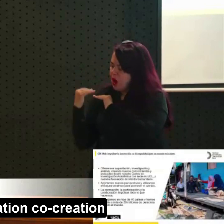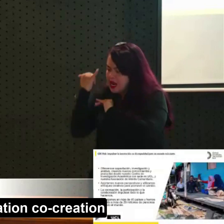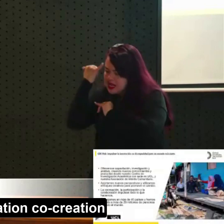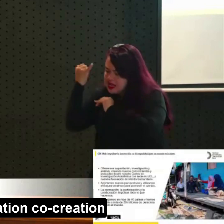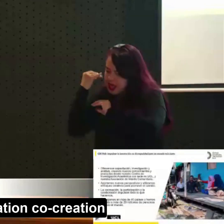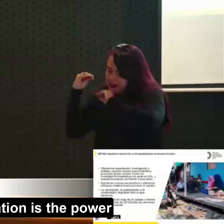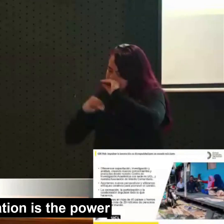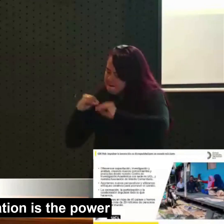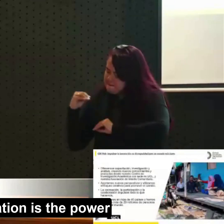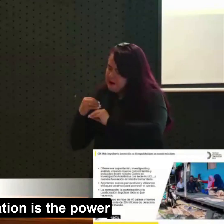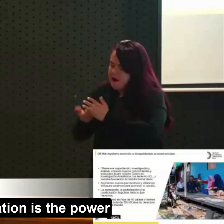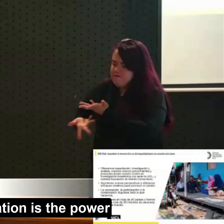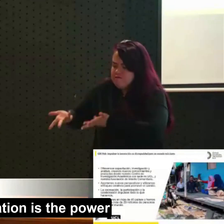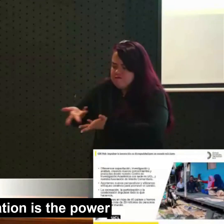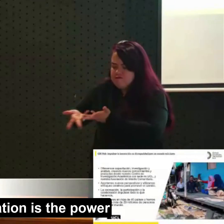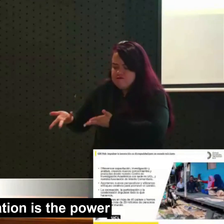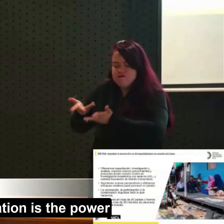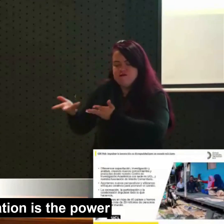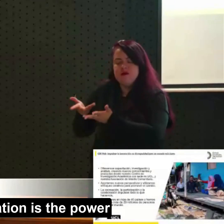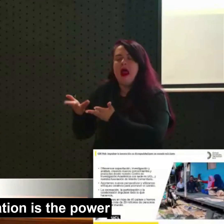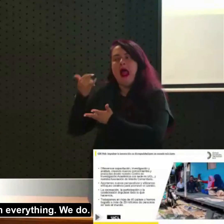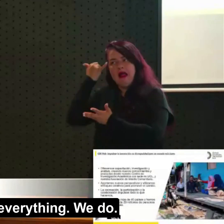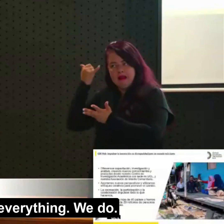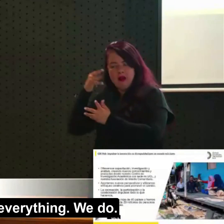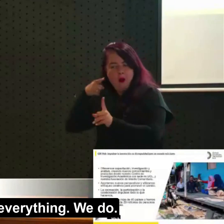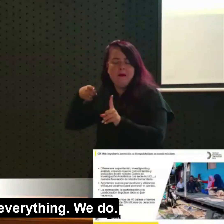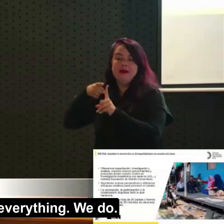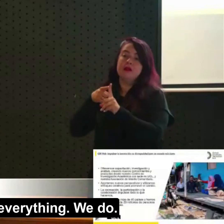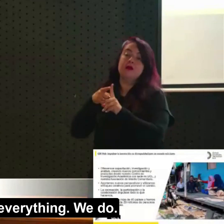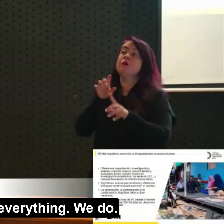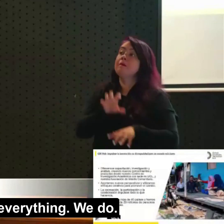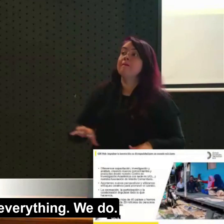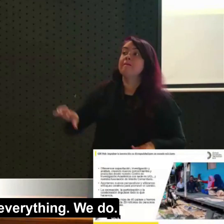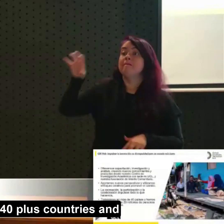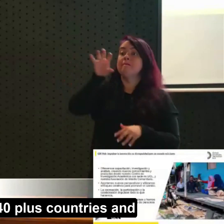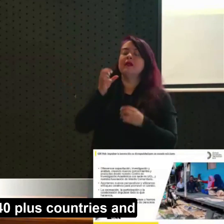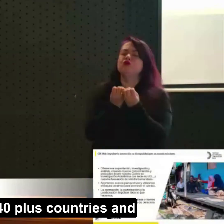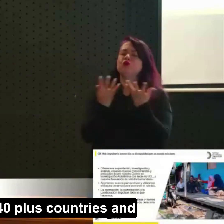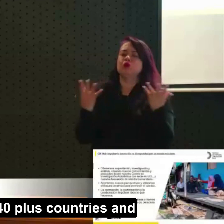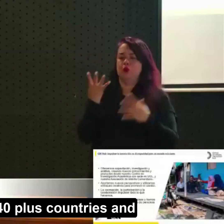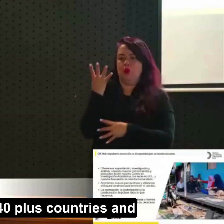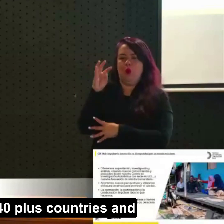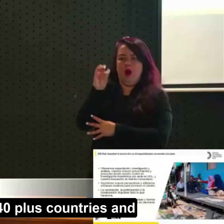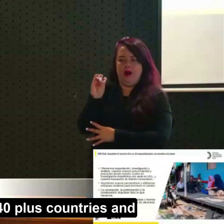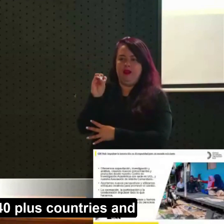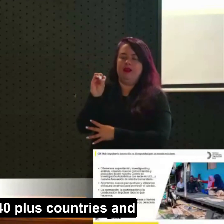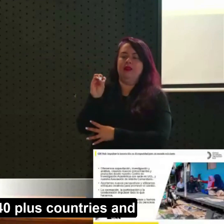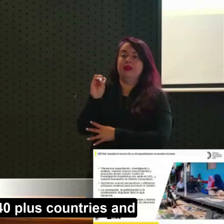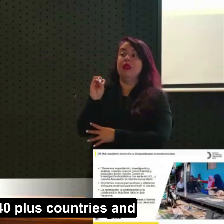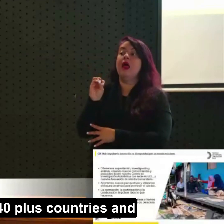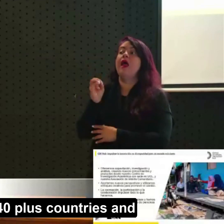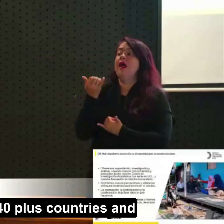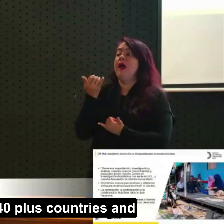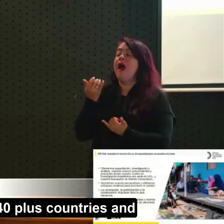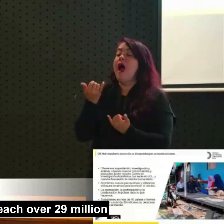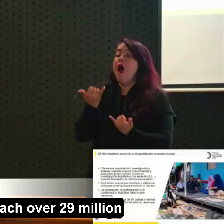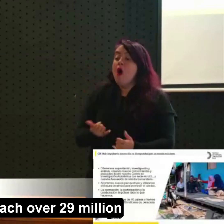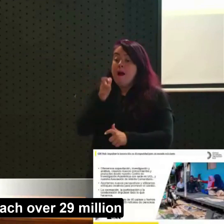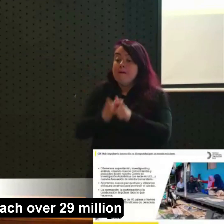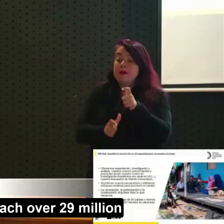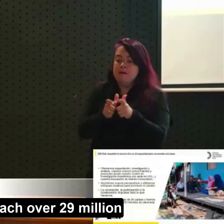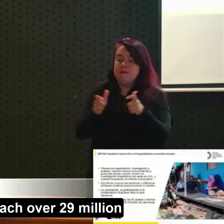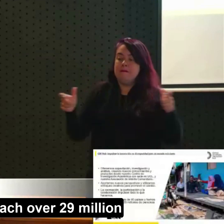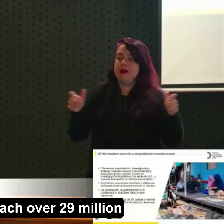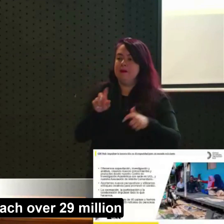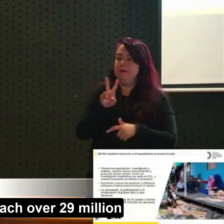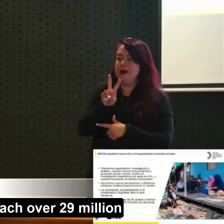Co-participation, co-creation, and collaboration is the power engine in everything we do. We work in 40+ countries, and we have